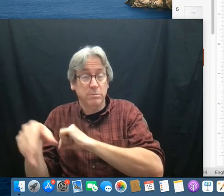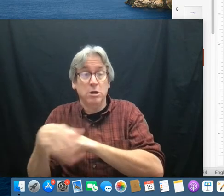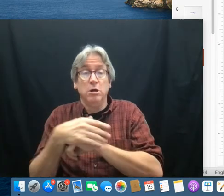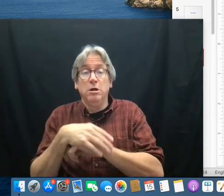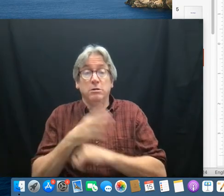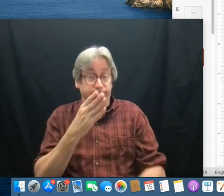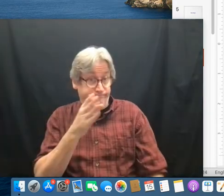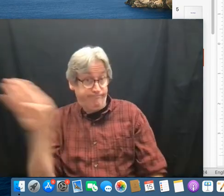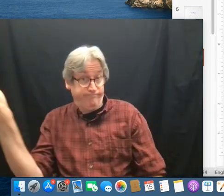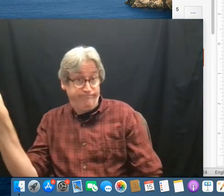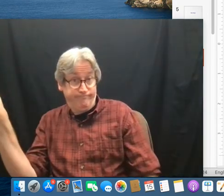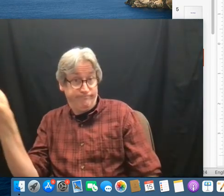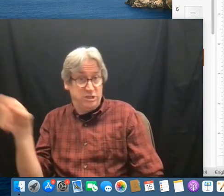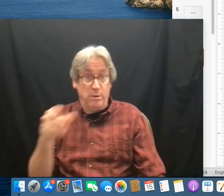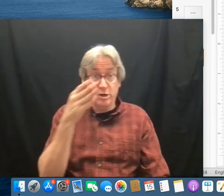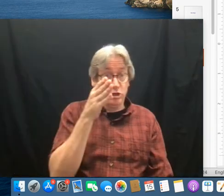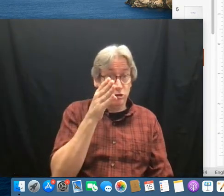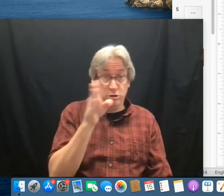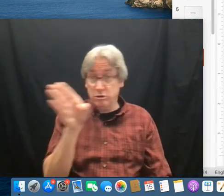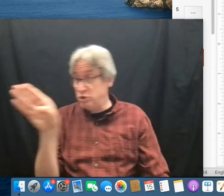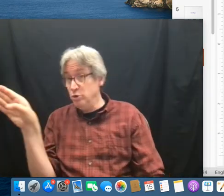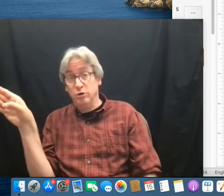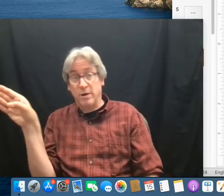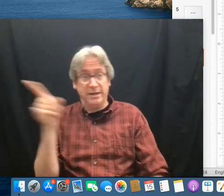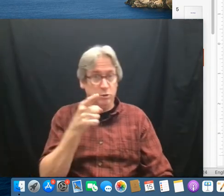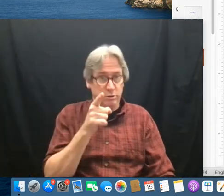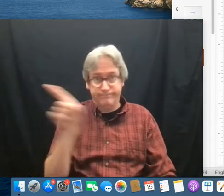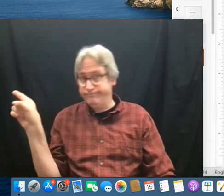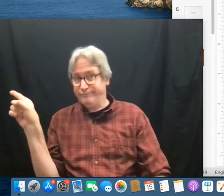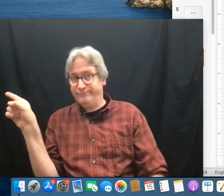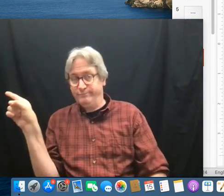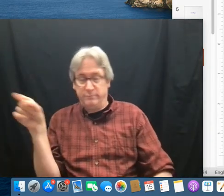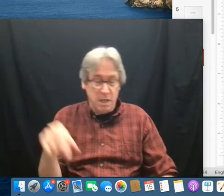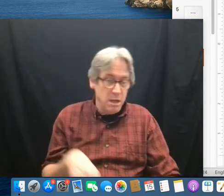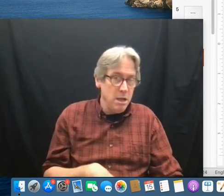turn. So I'm going to turn to the right, or